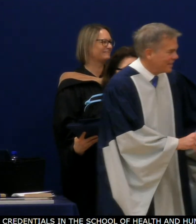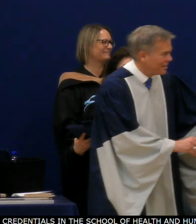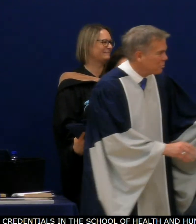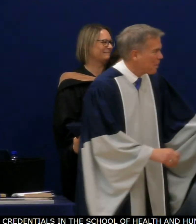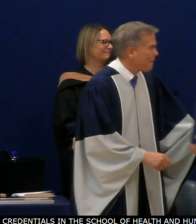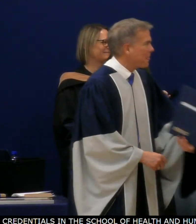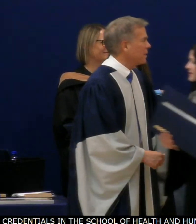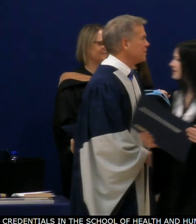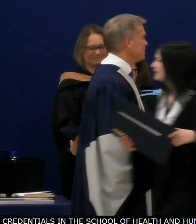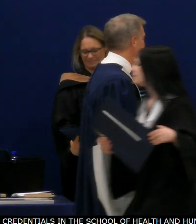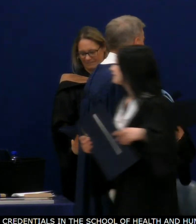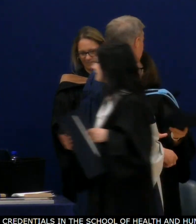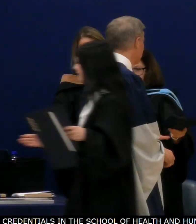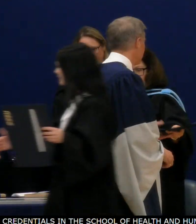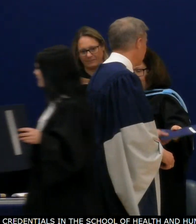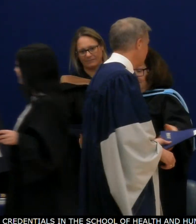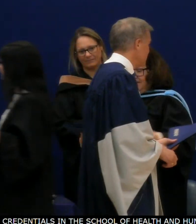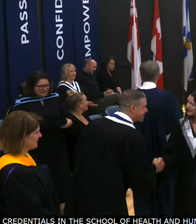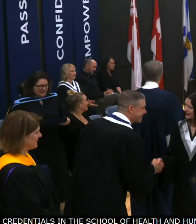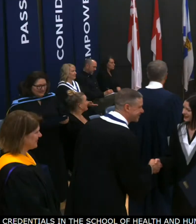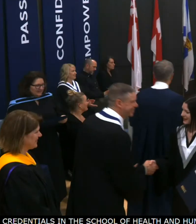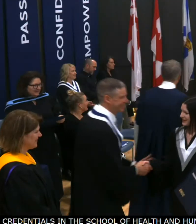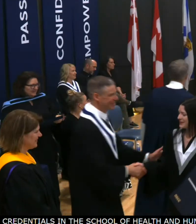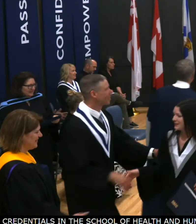Aubrey Harrett.